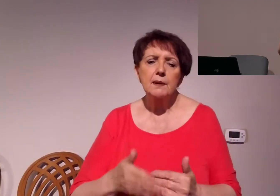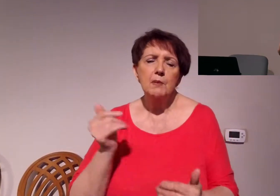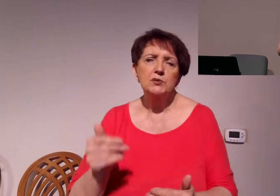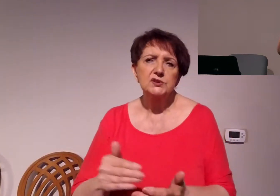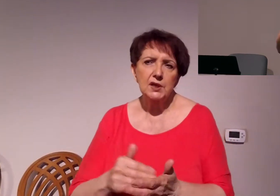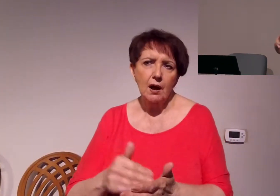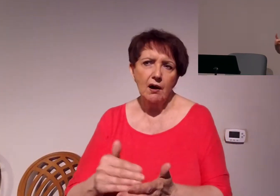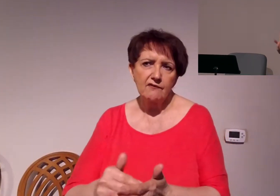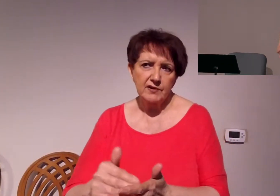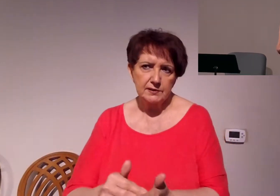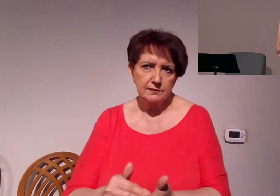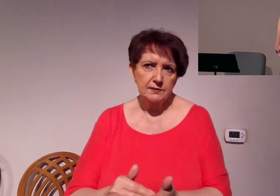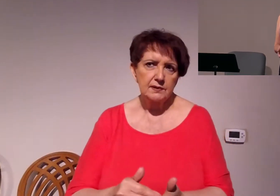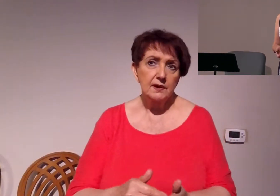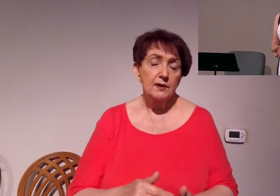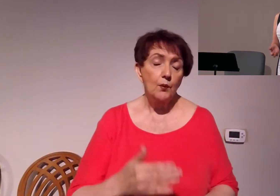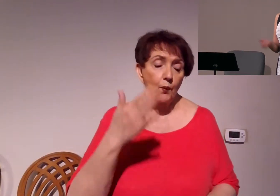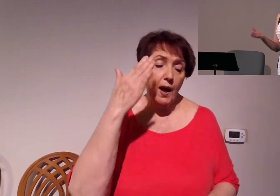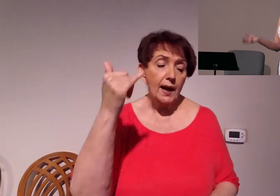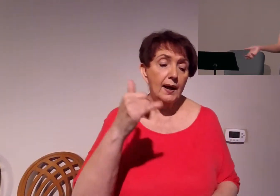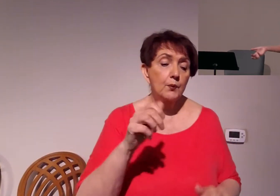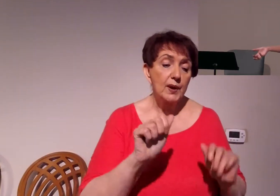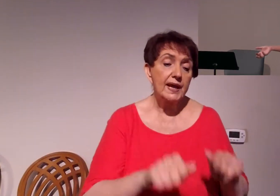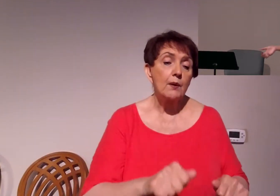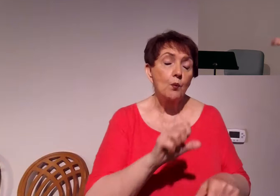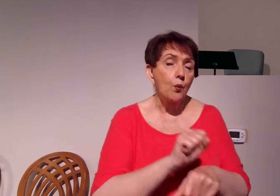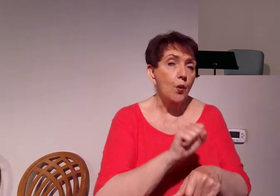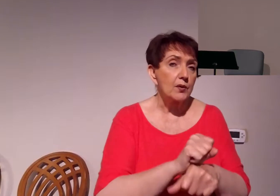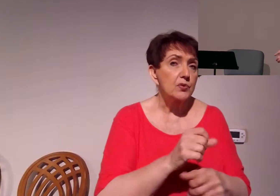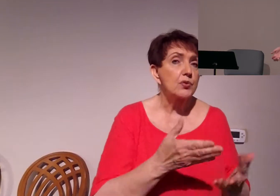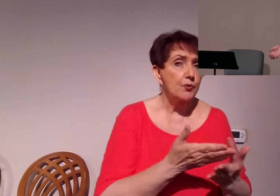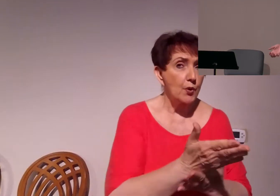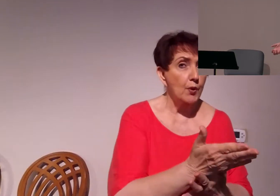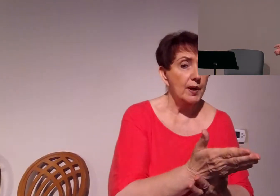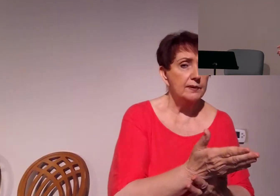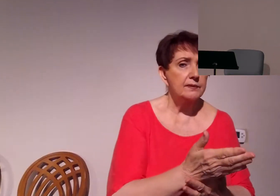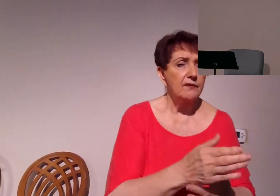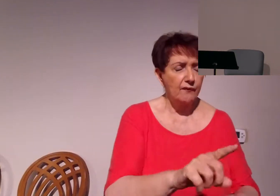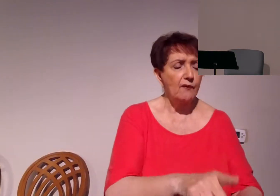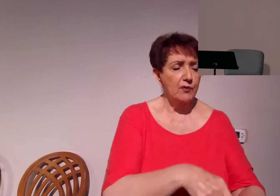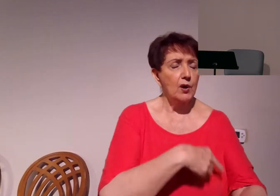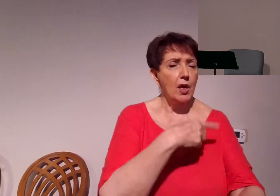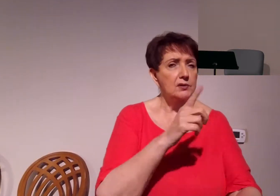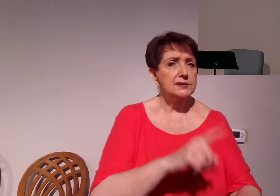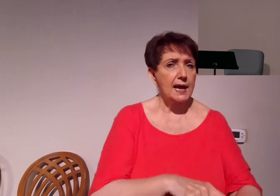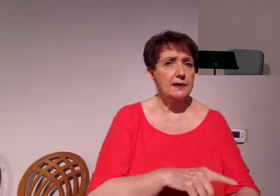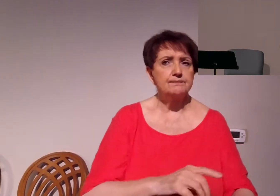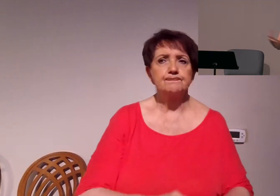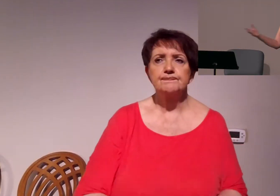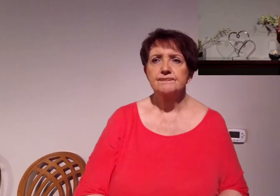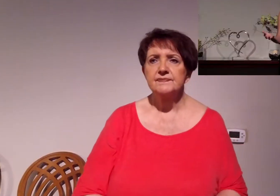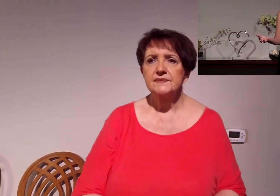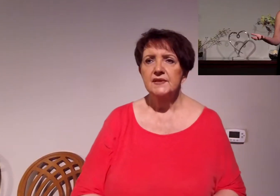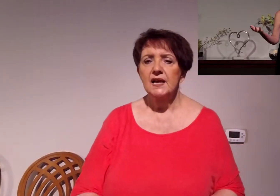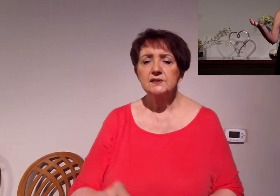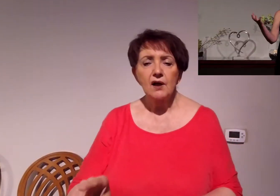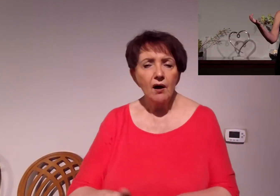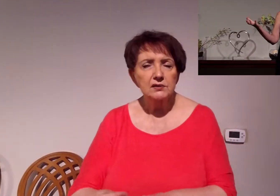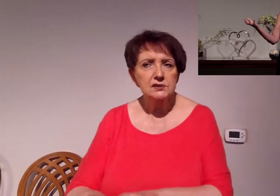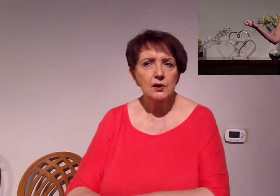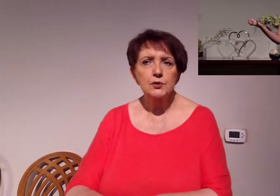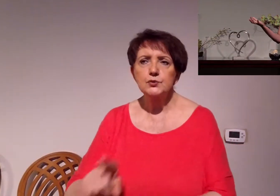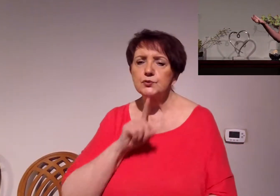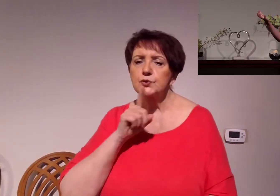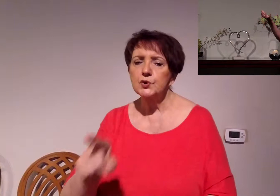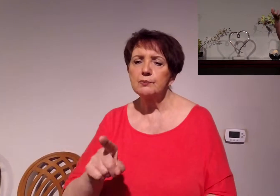to work through it in a long haul. This is also true about our friendships, about our co-worker relationships, about the relationships